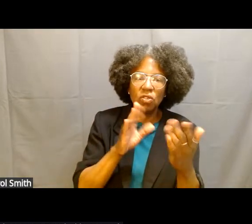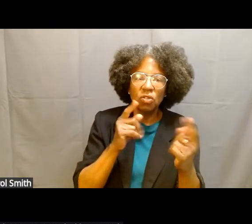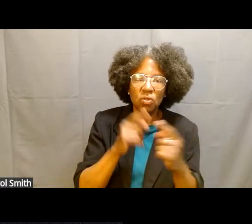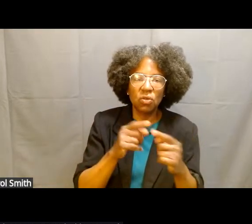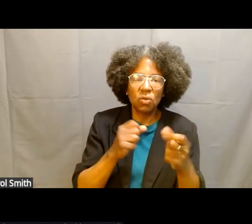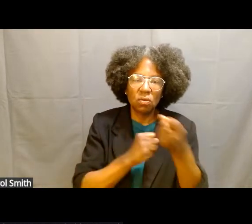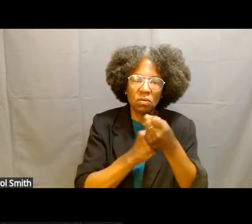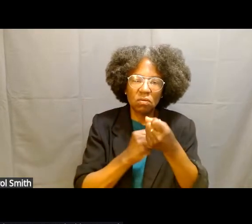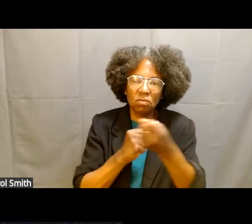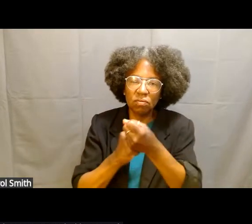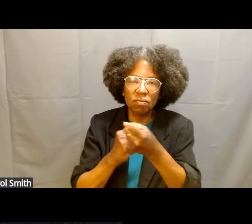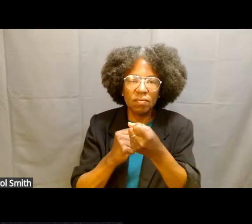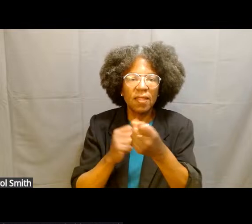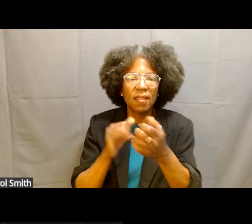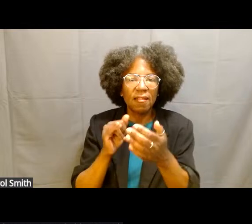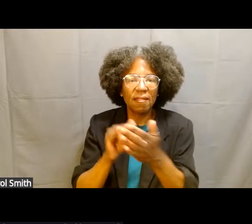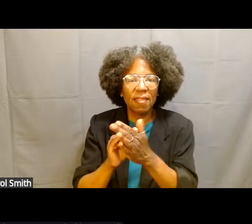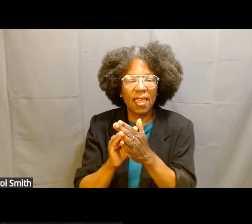that